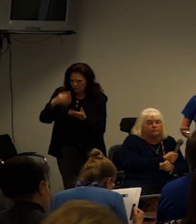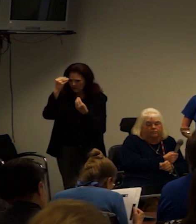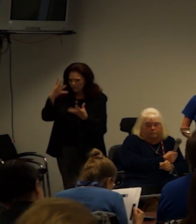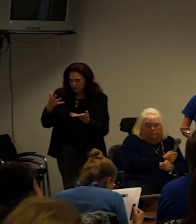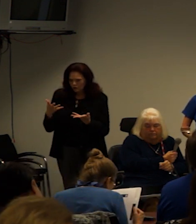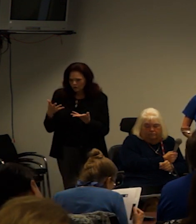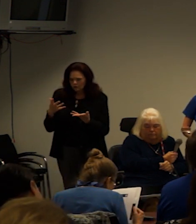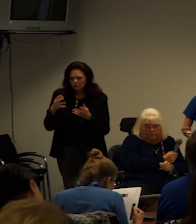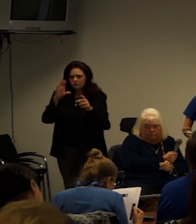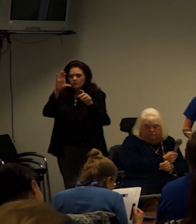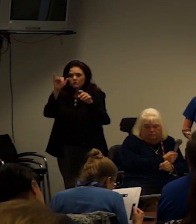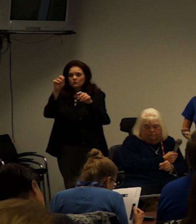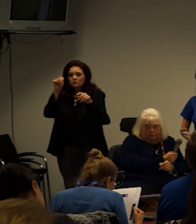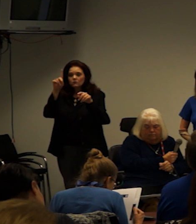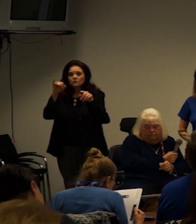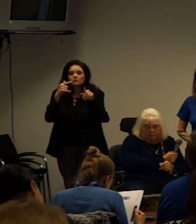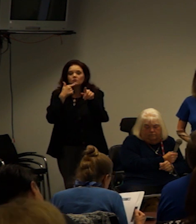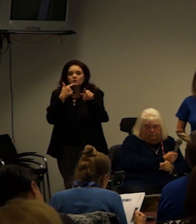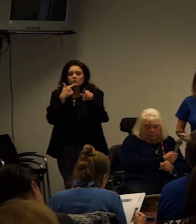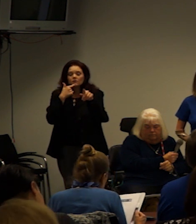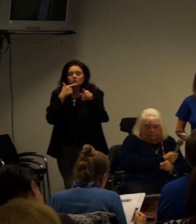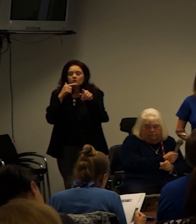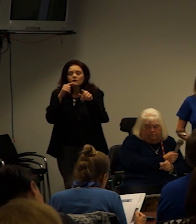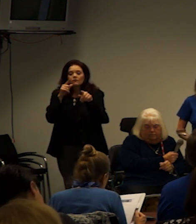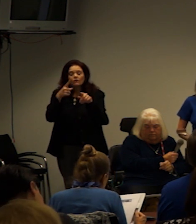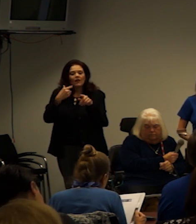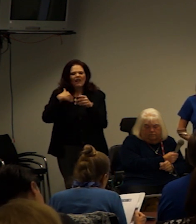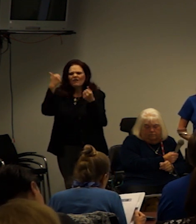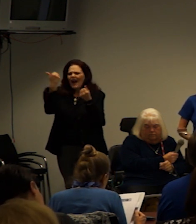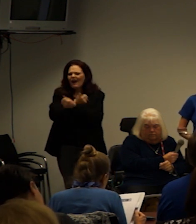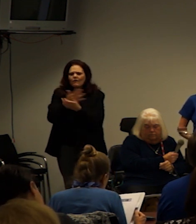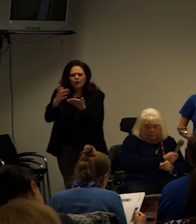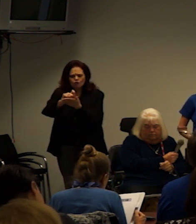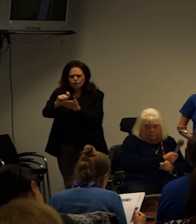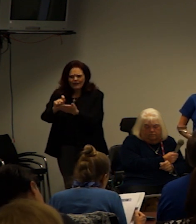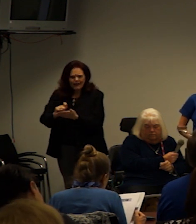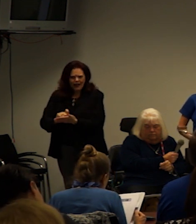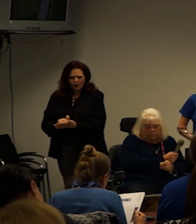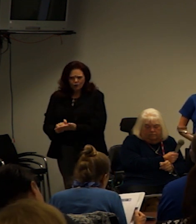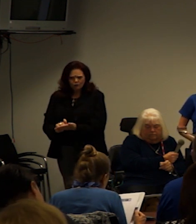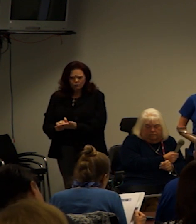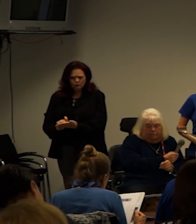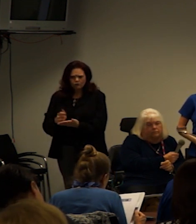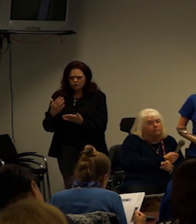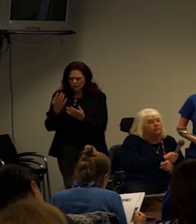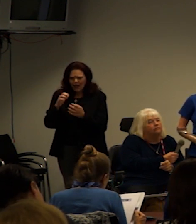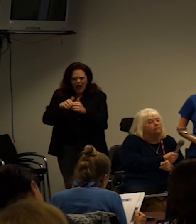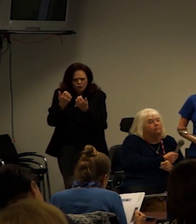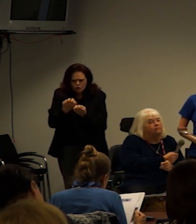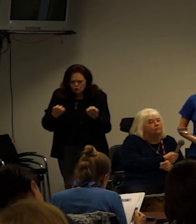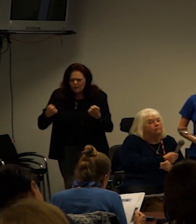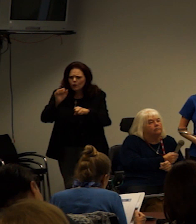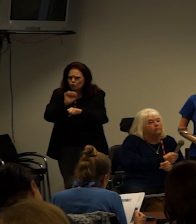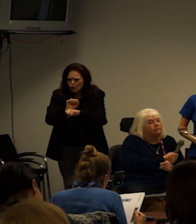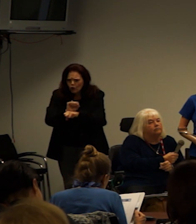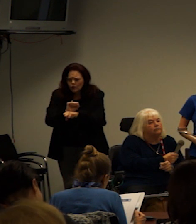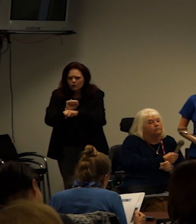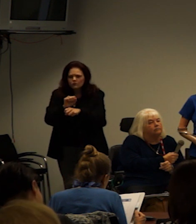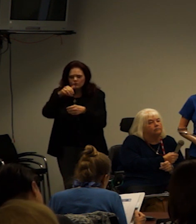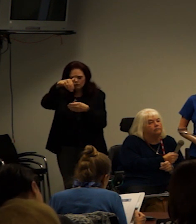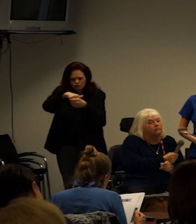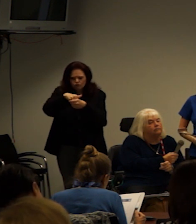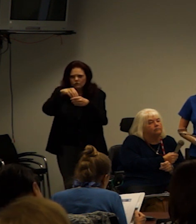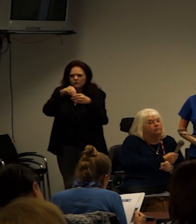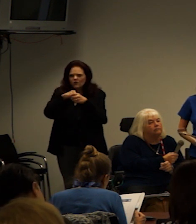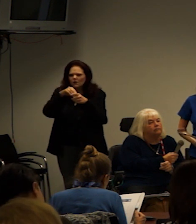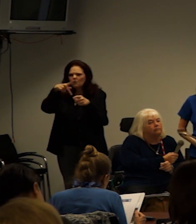Right. So what Cindy's saying is that she has everything written down, how her equipment works and all that stuff. She keeps it in a pouch